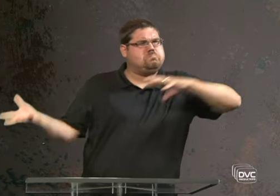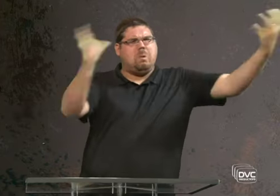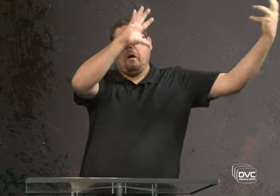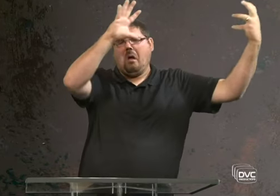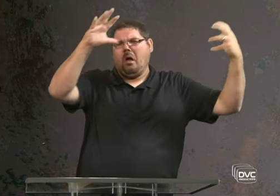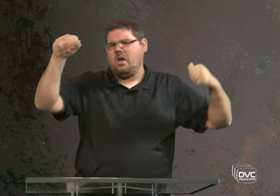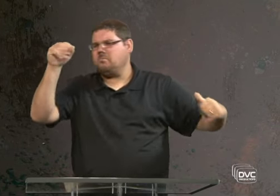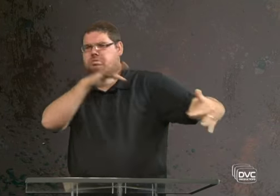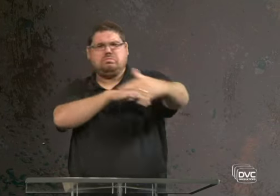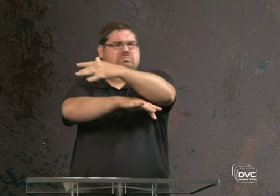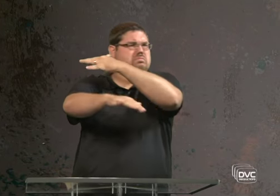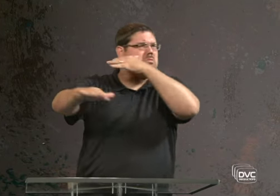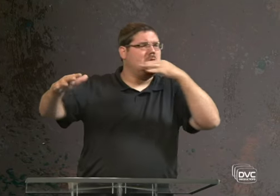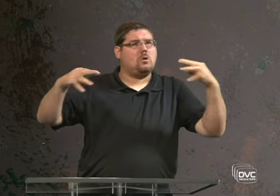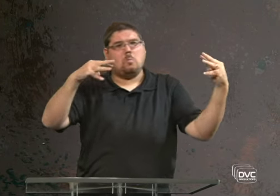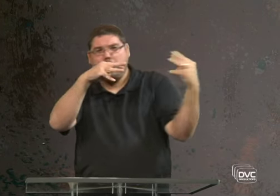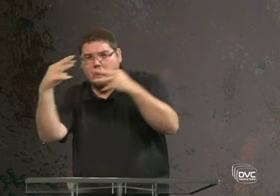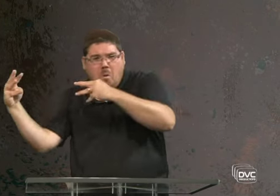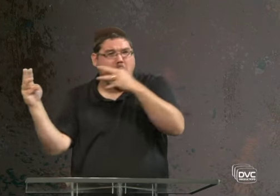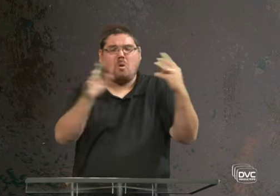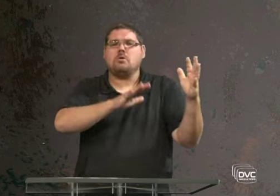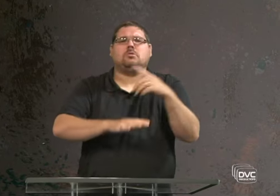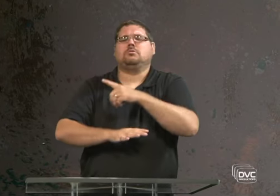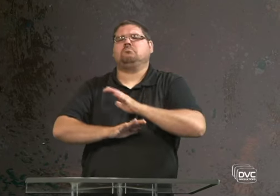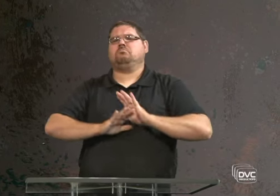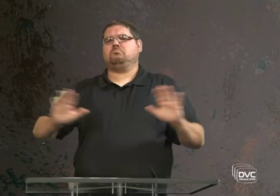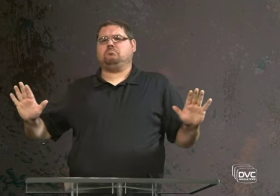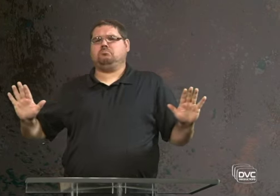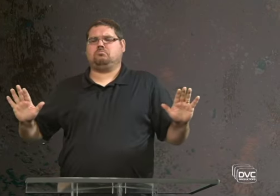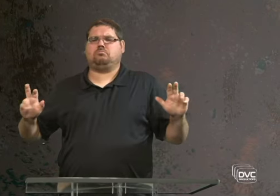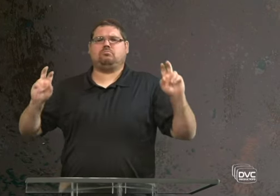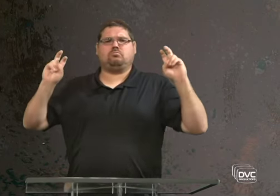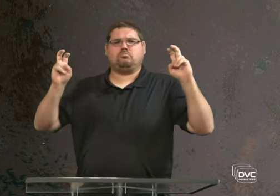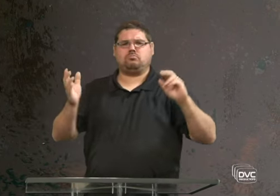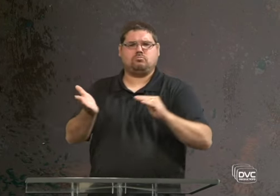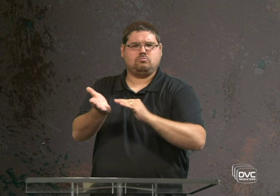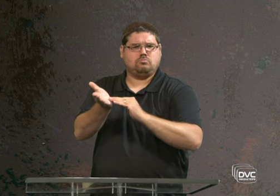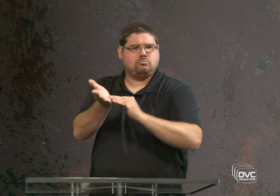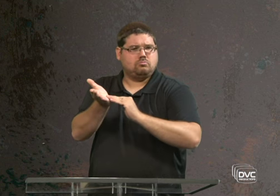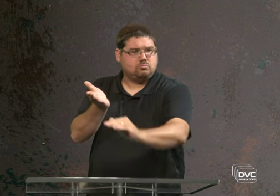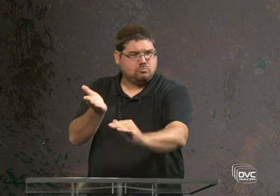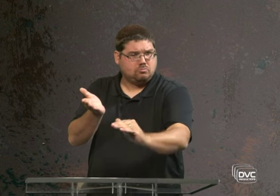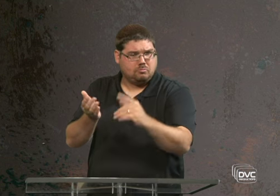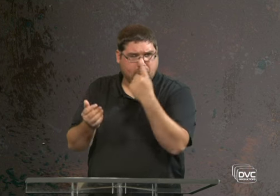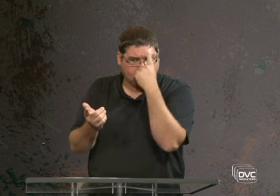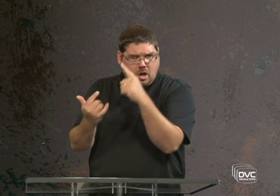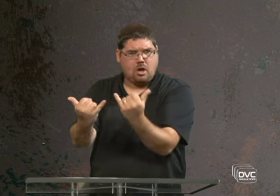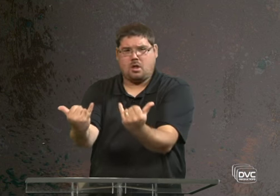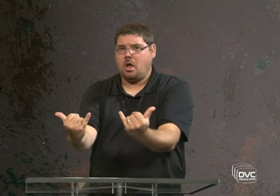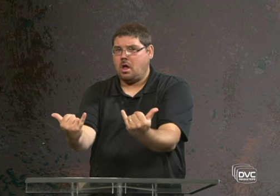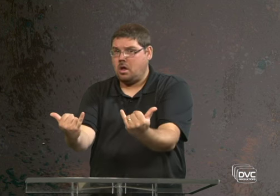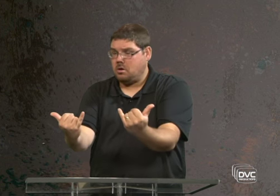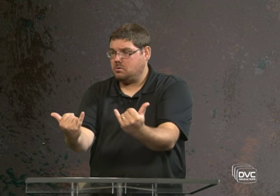The whole Israel people would have just been put in a civil war or